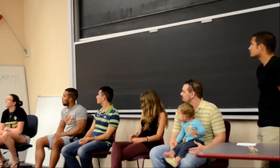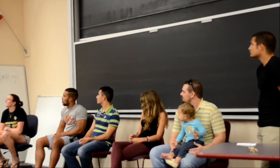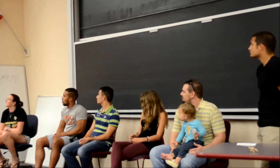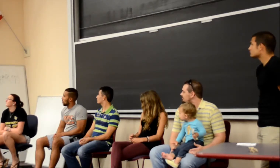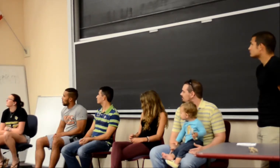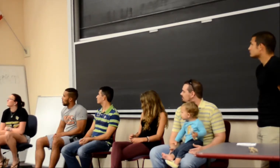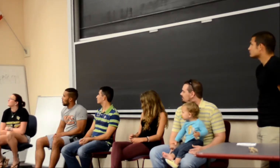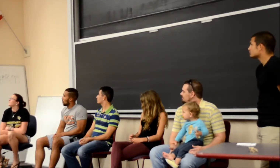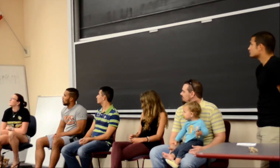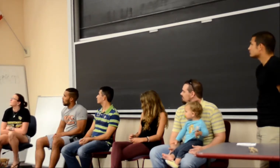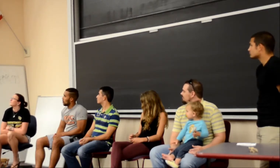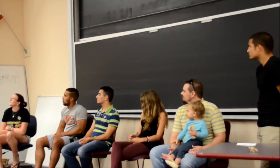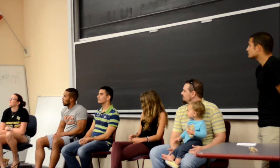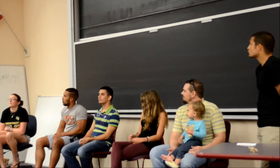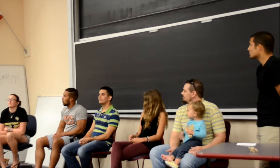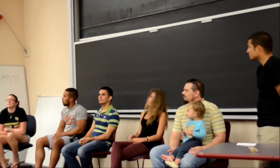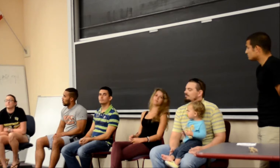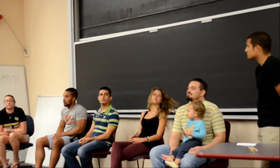worlds.